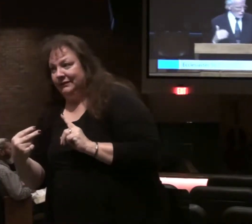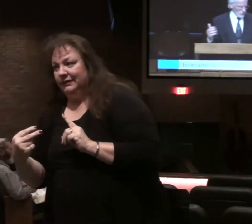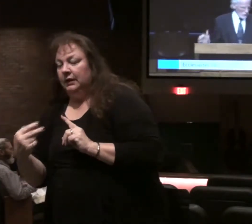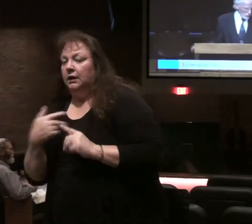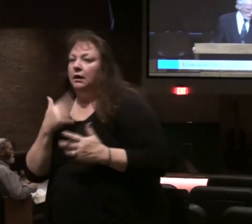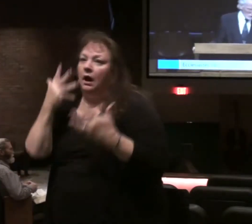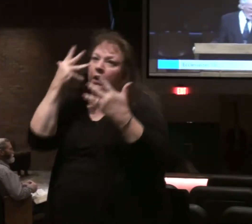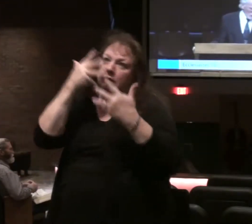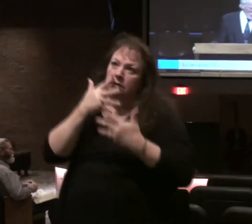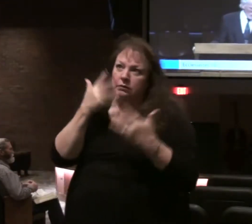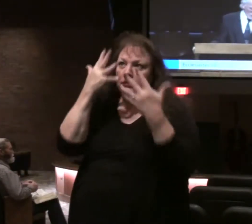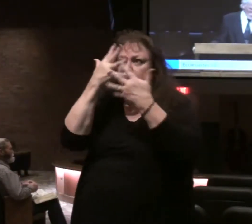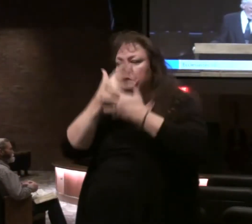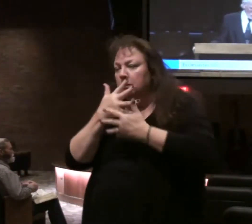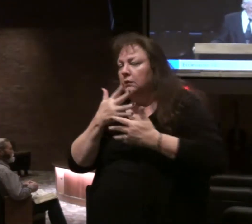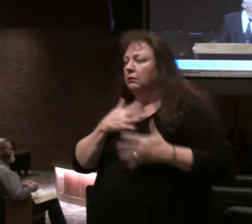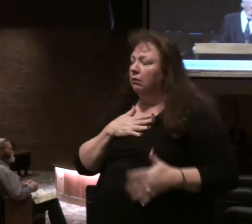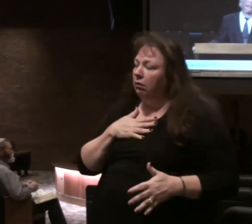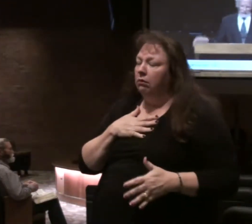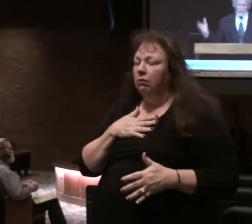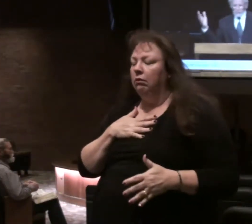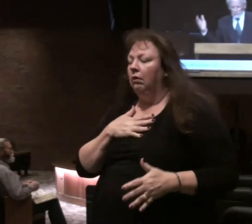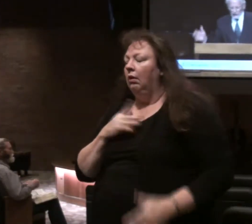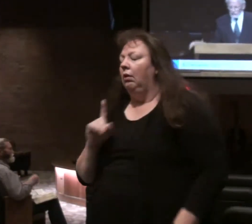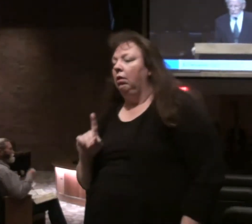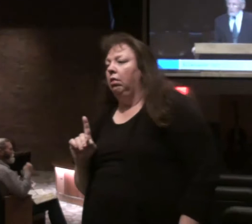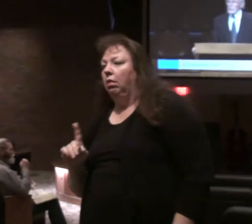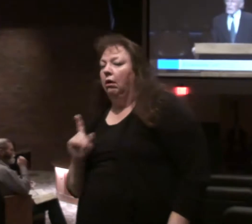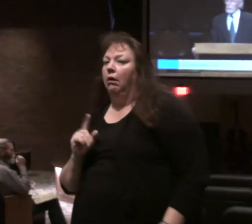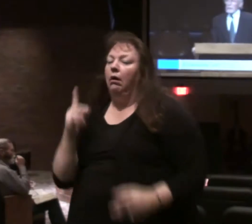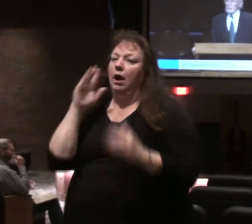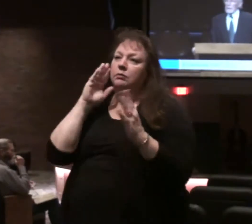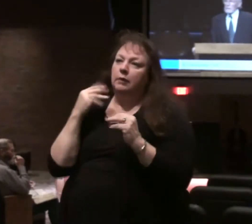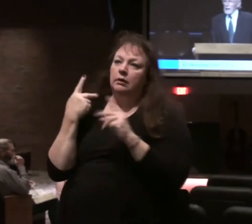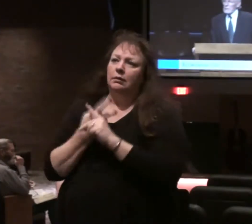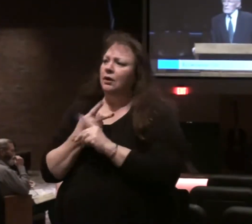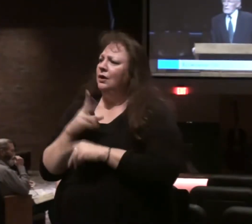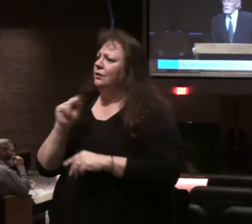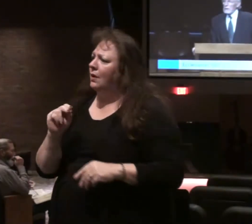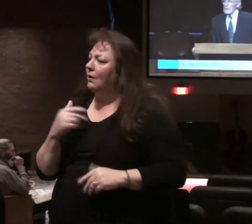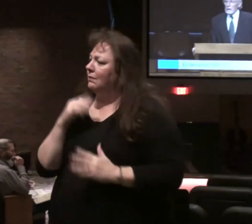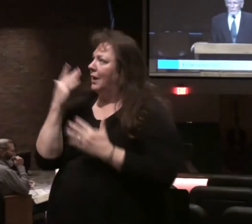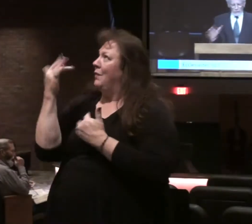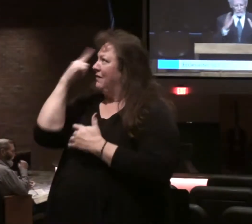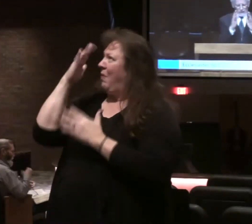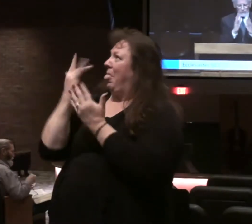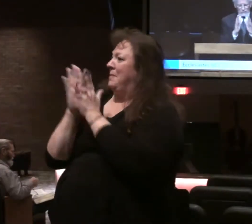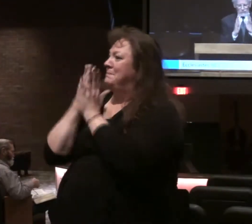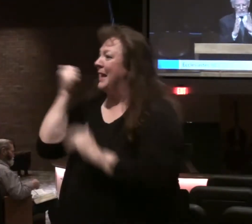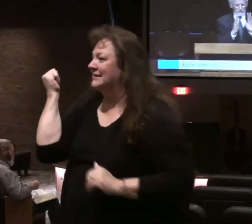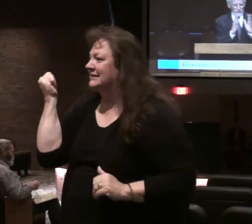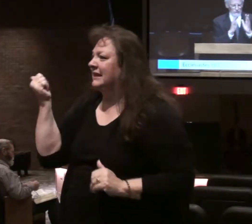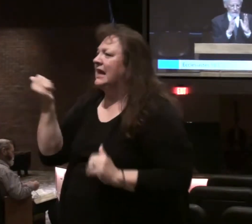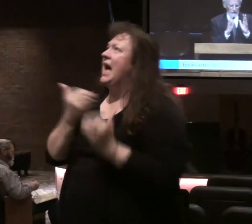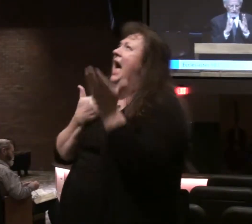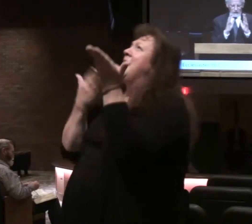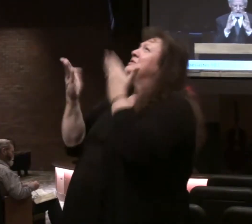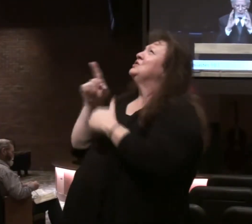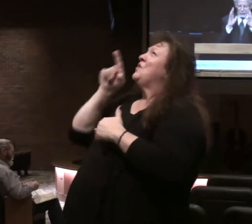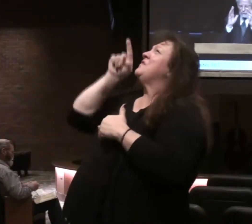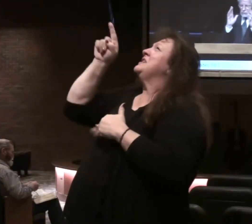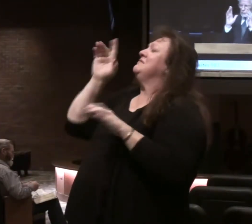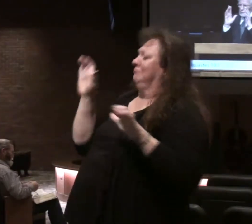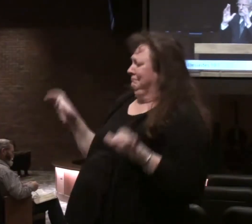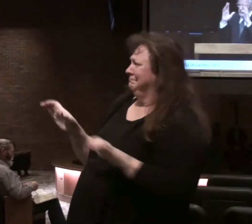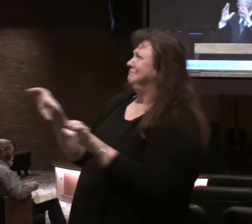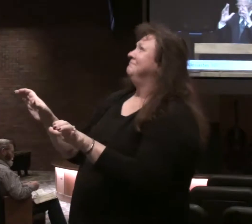we're gloom and doom, we're just down, we expect the worst. No, we expect the best. We're living here serving the living God.